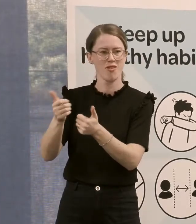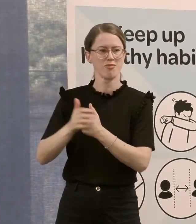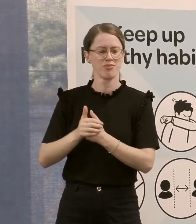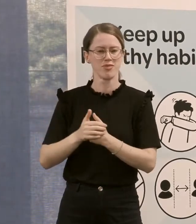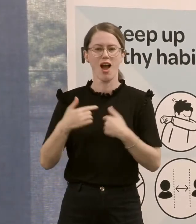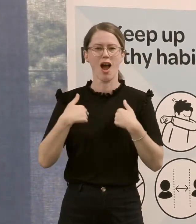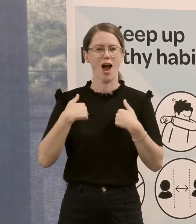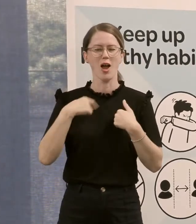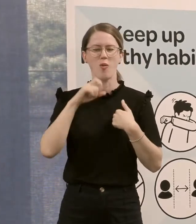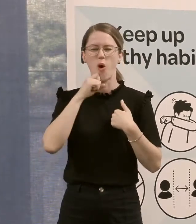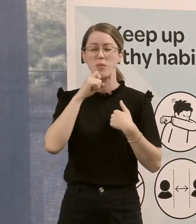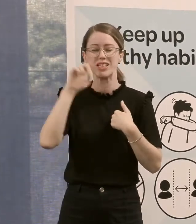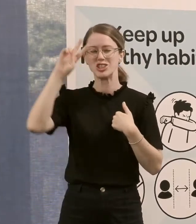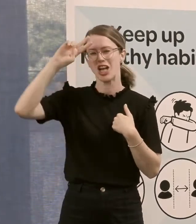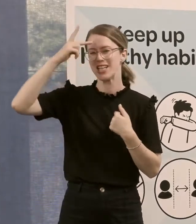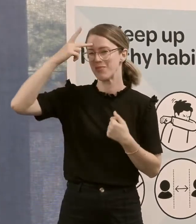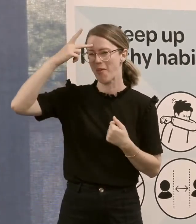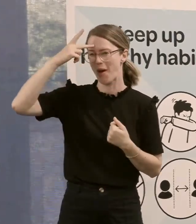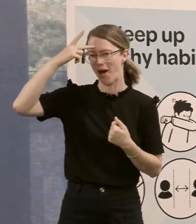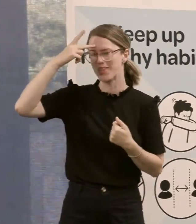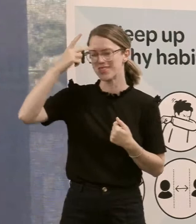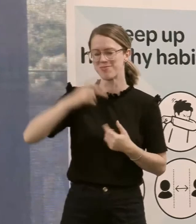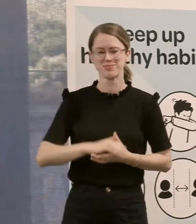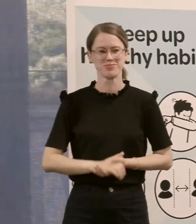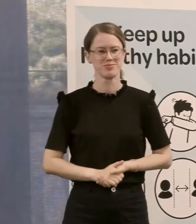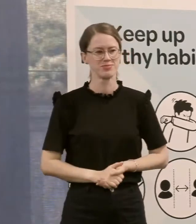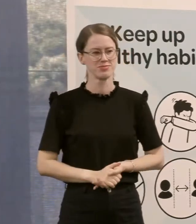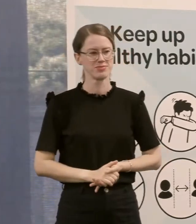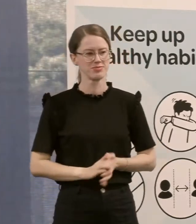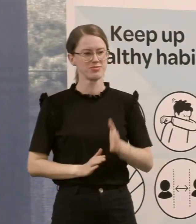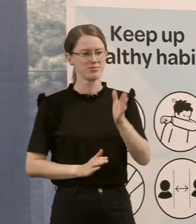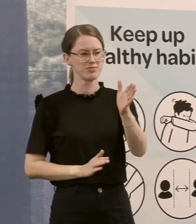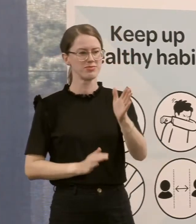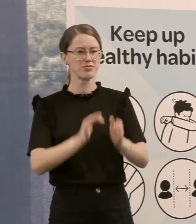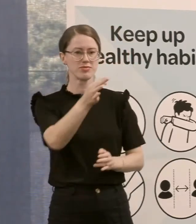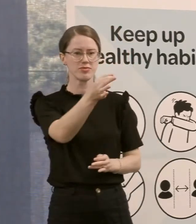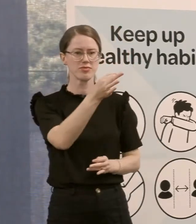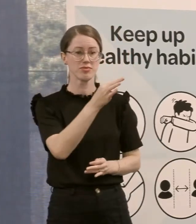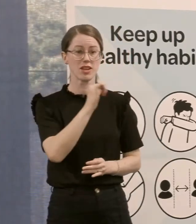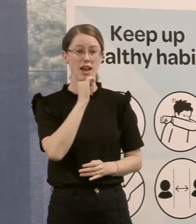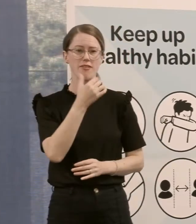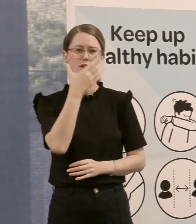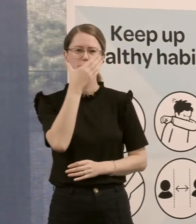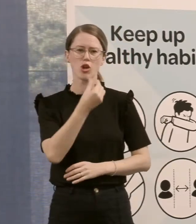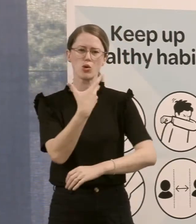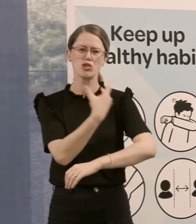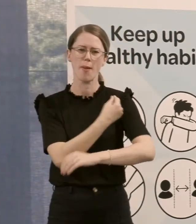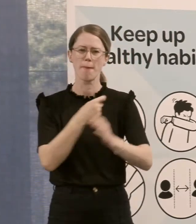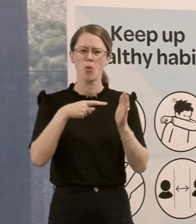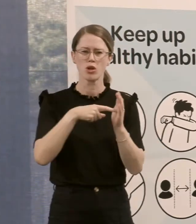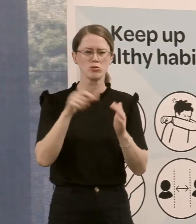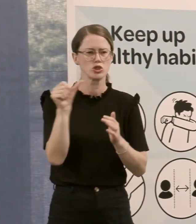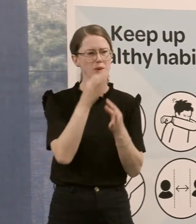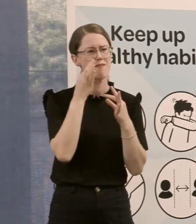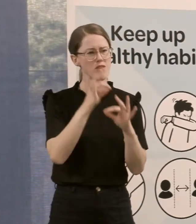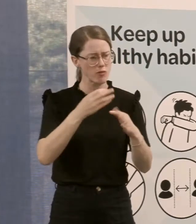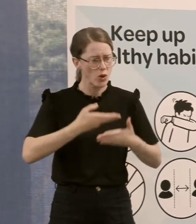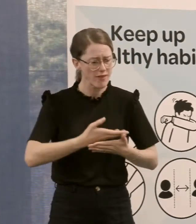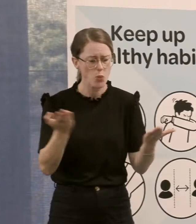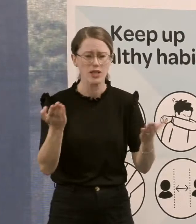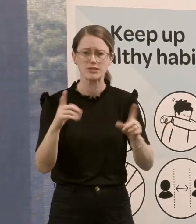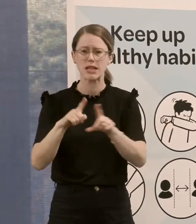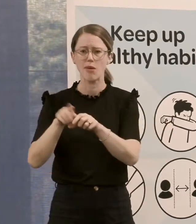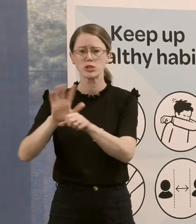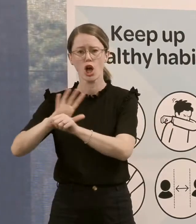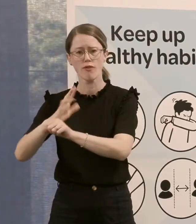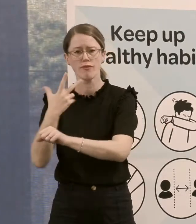Indeed, I won't be reconsidering my resignation, but thanks for the question. Dr. Bloomfield, if the flu jab is so important, why can't it be free for everyone like